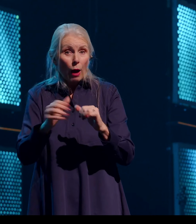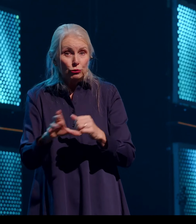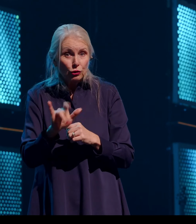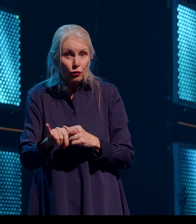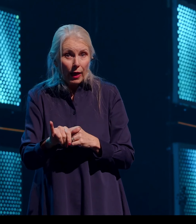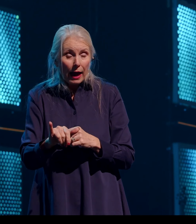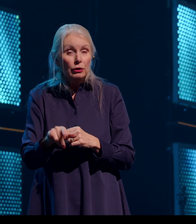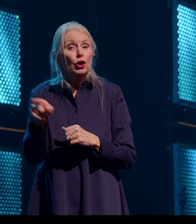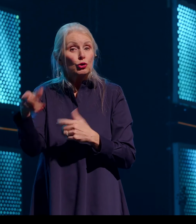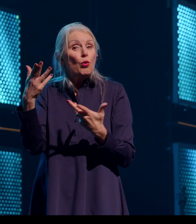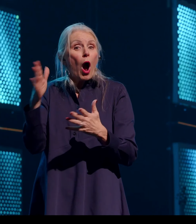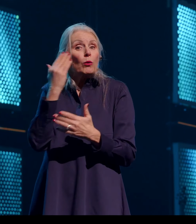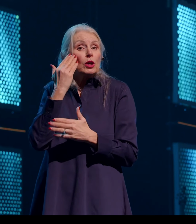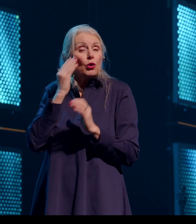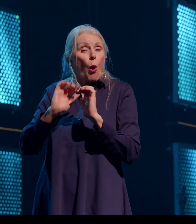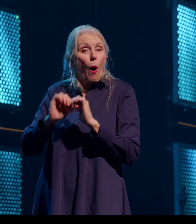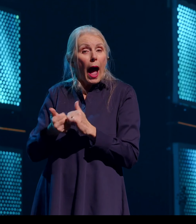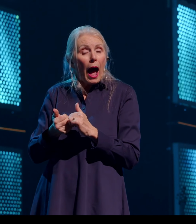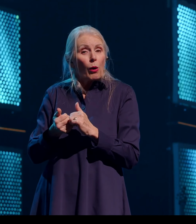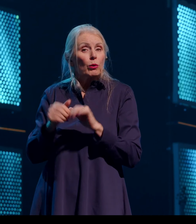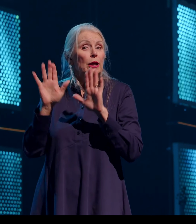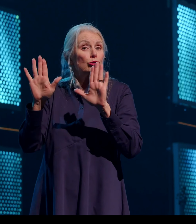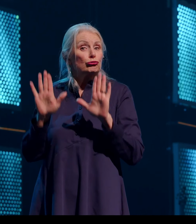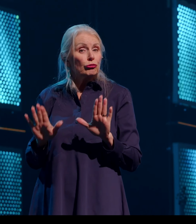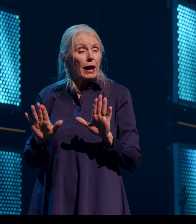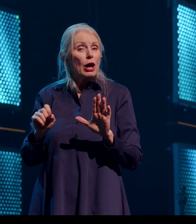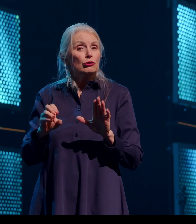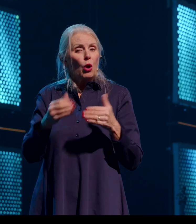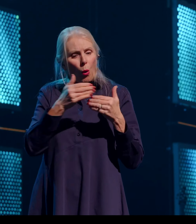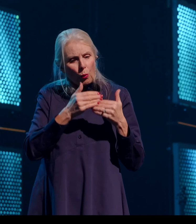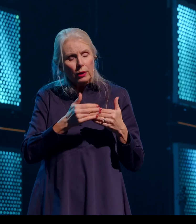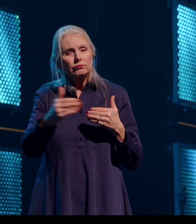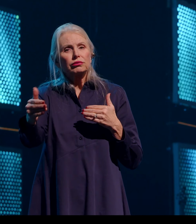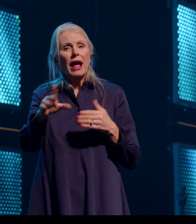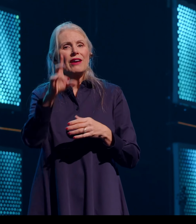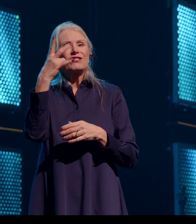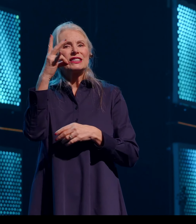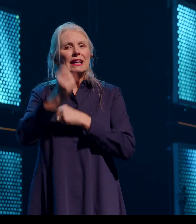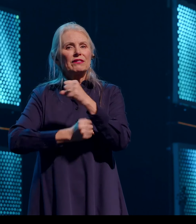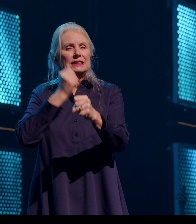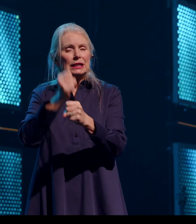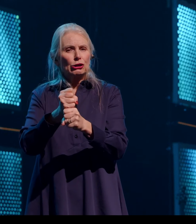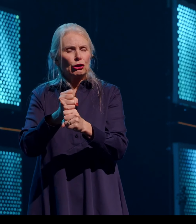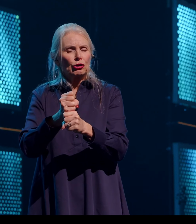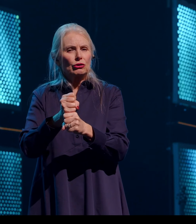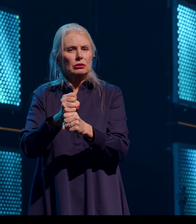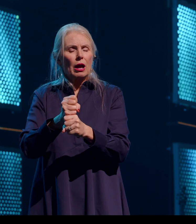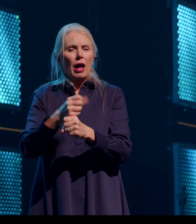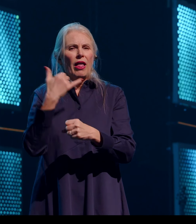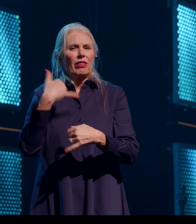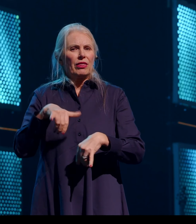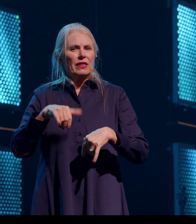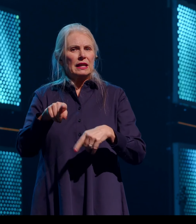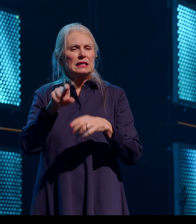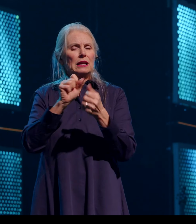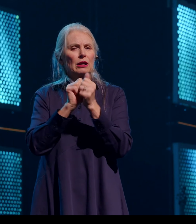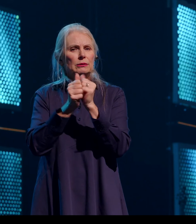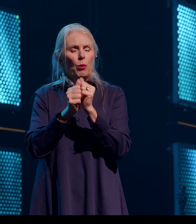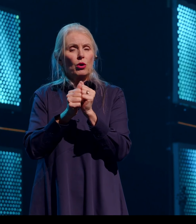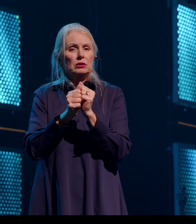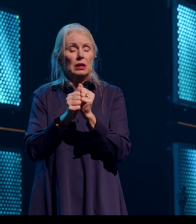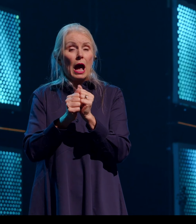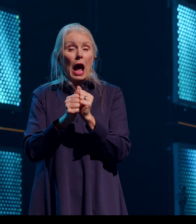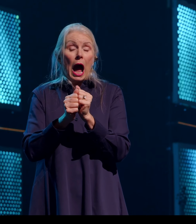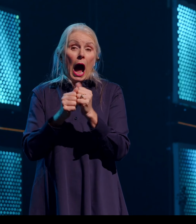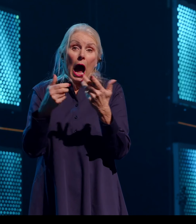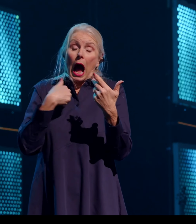can do it great. And I would say that what you've done the past 17 years of being pastor of sports, well, I could